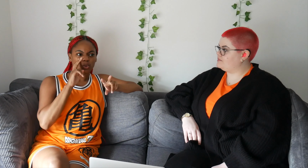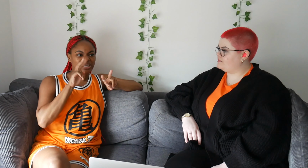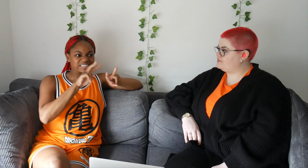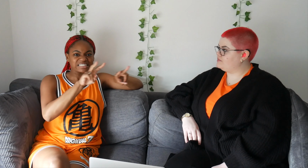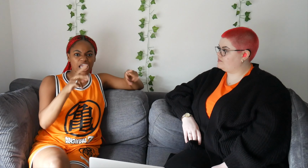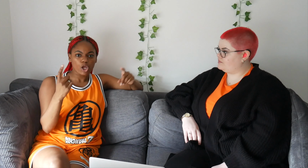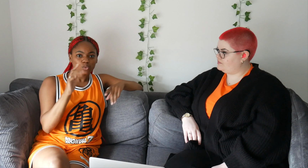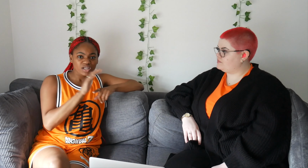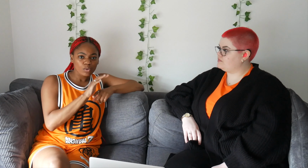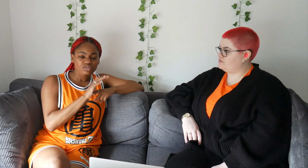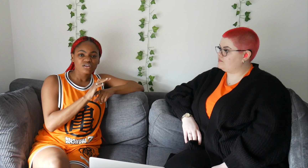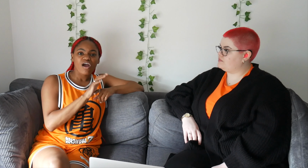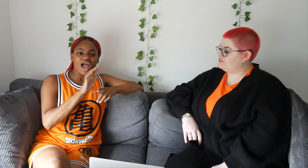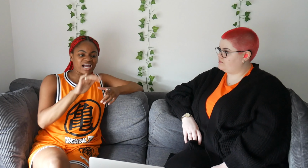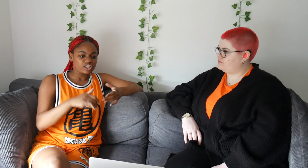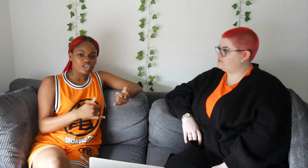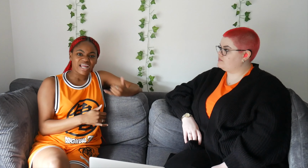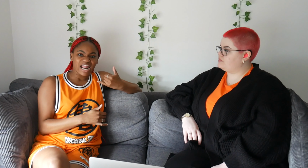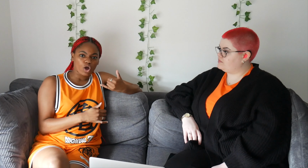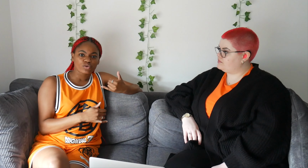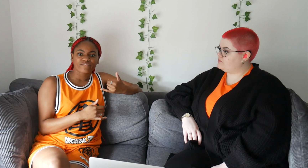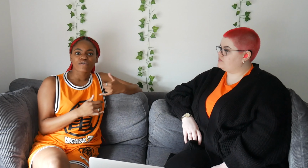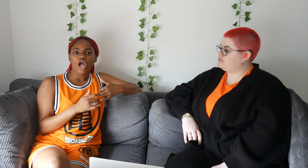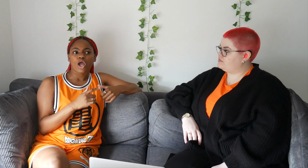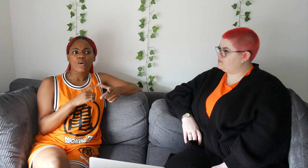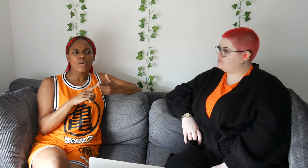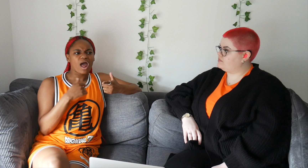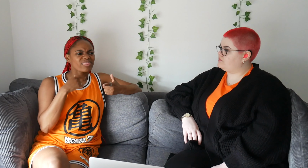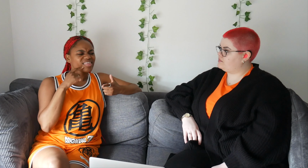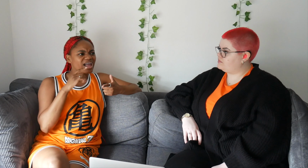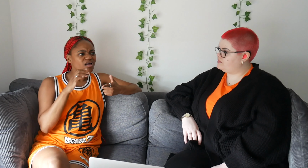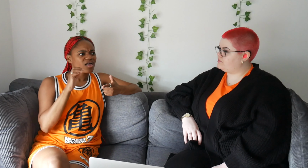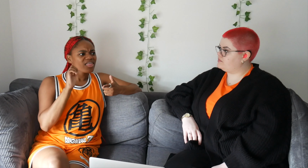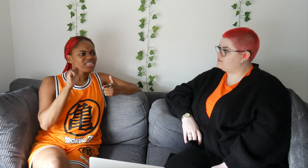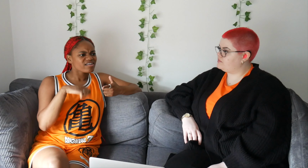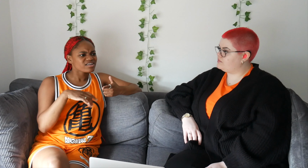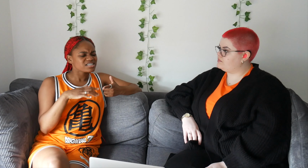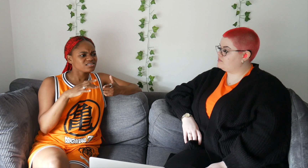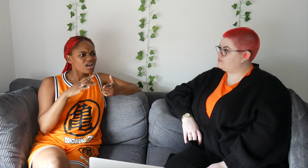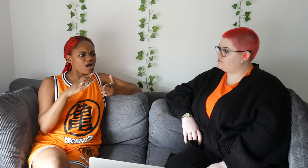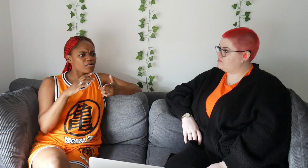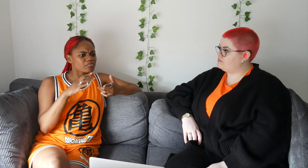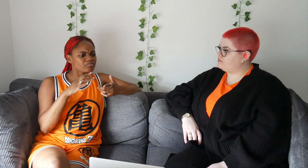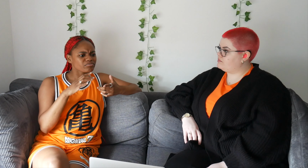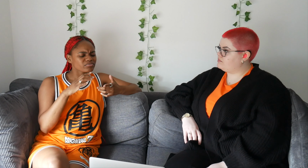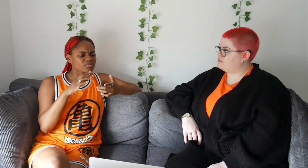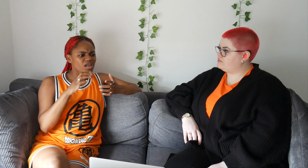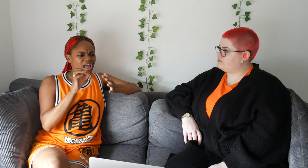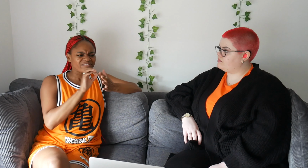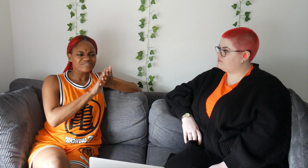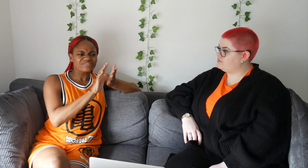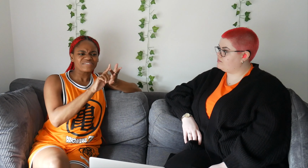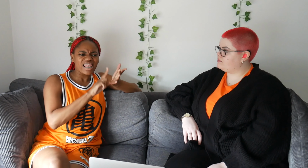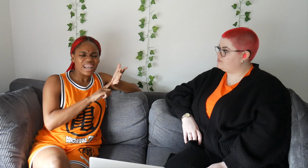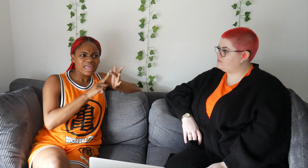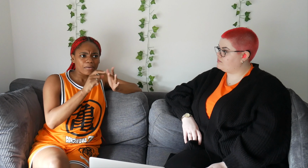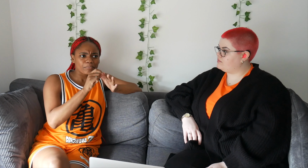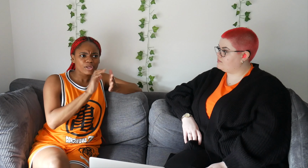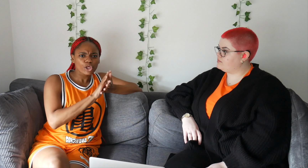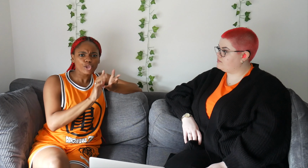you can see who's outside and you can check that on your phone. And I think there is a Philip